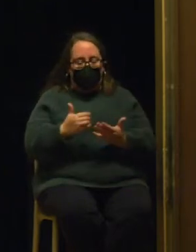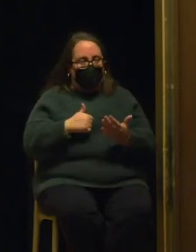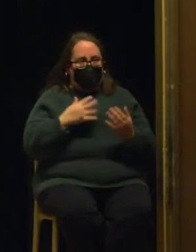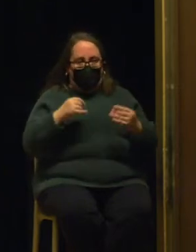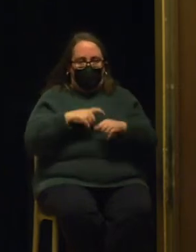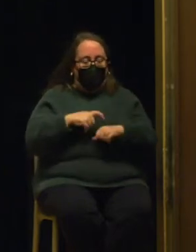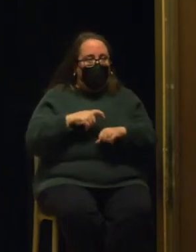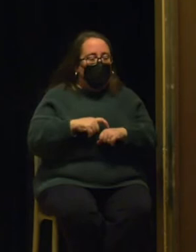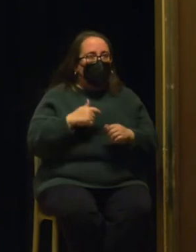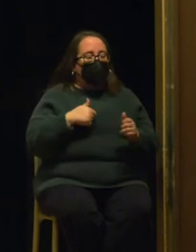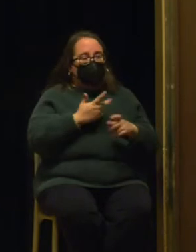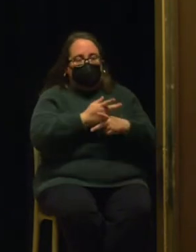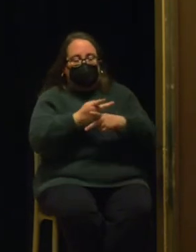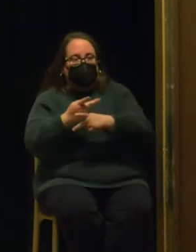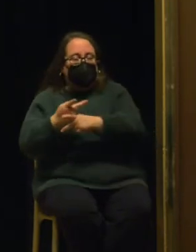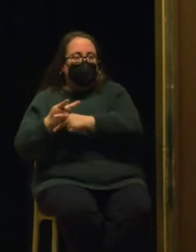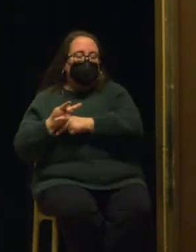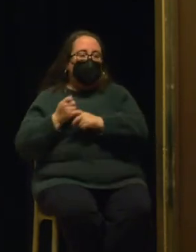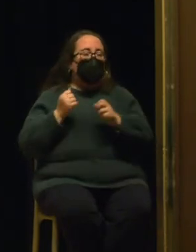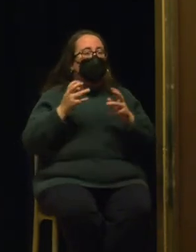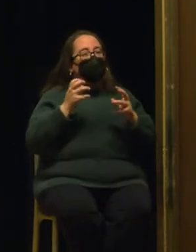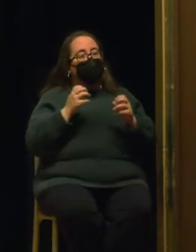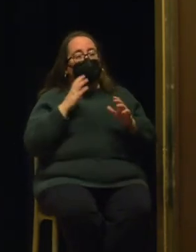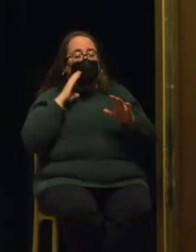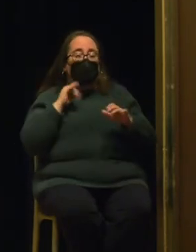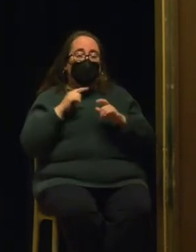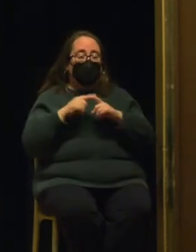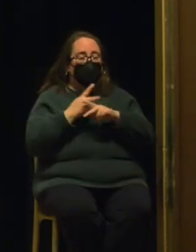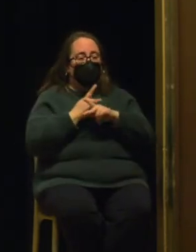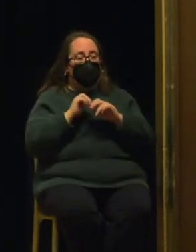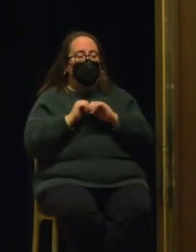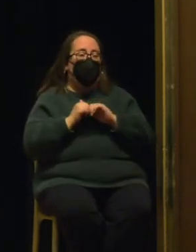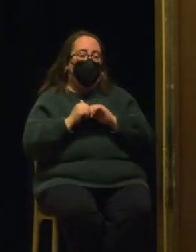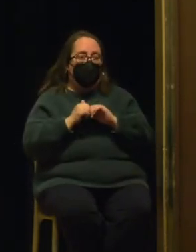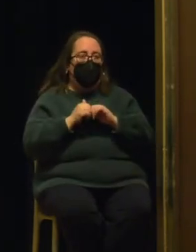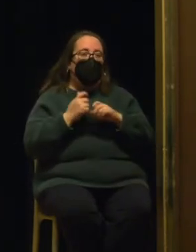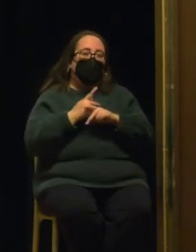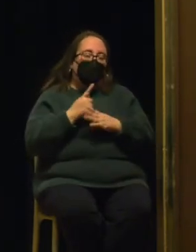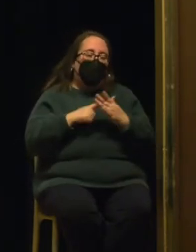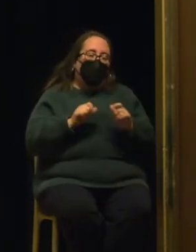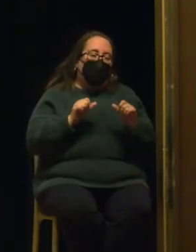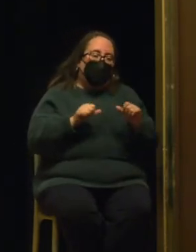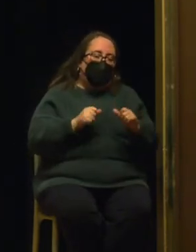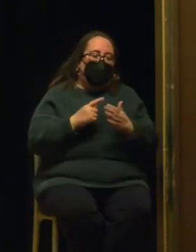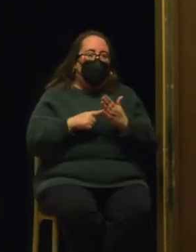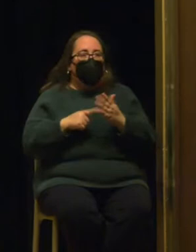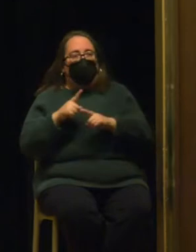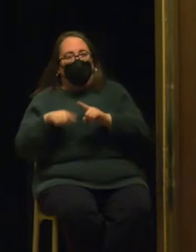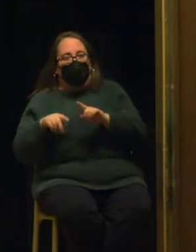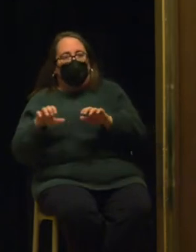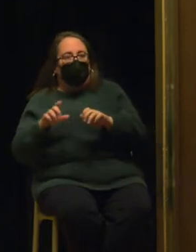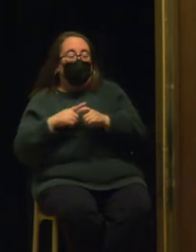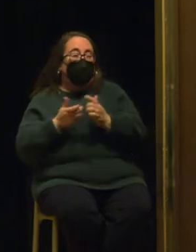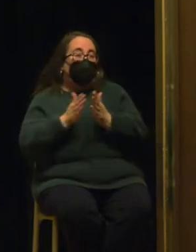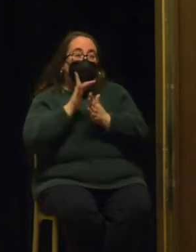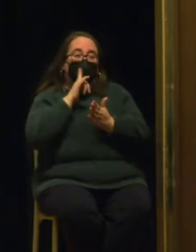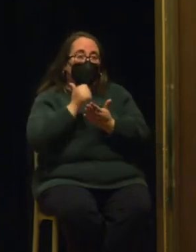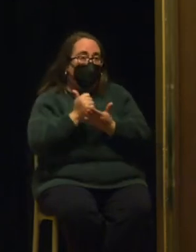for that. I was taking care of a baby. So, you just have to find what you can do, what you can't do, and ask for